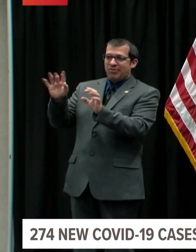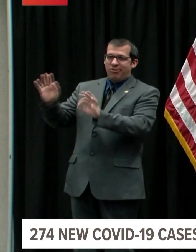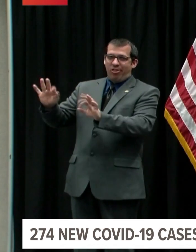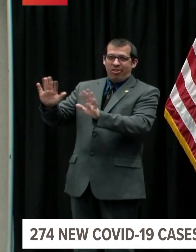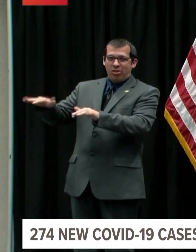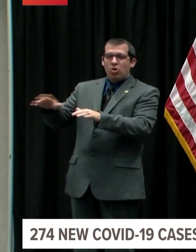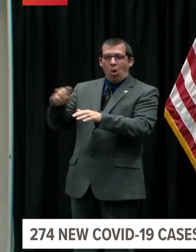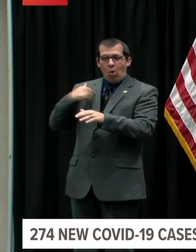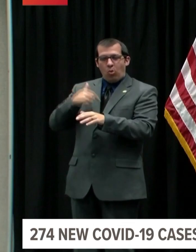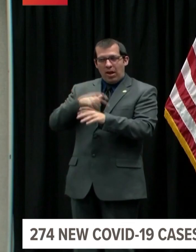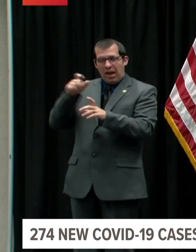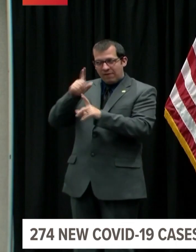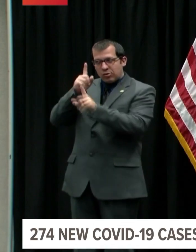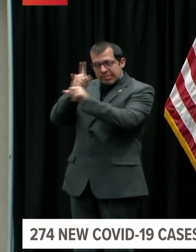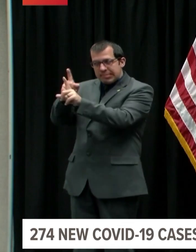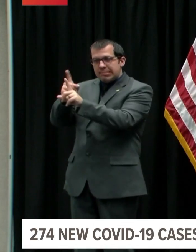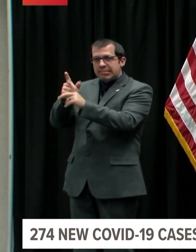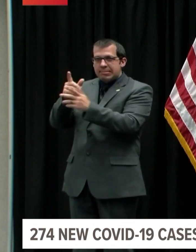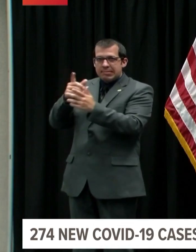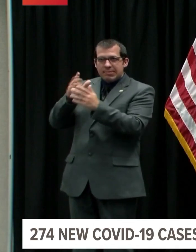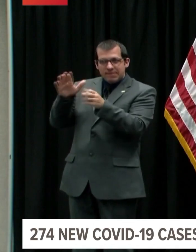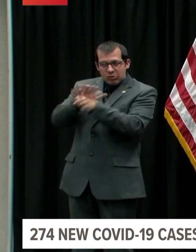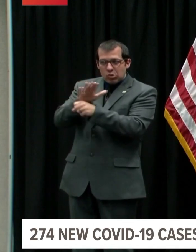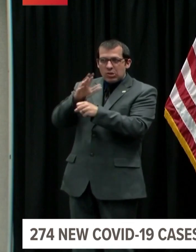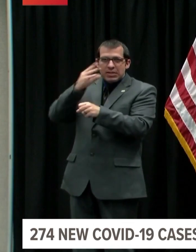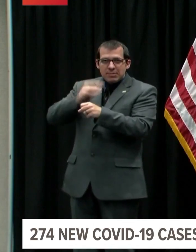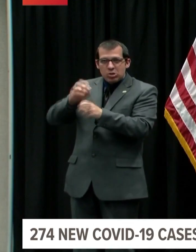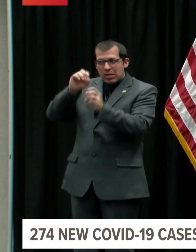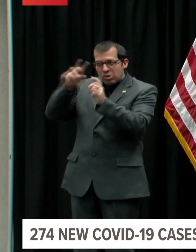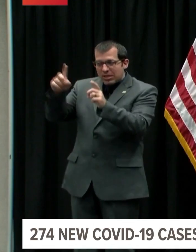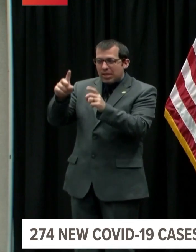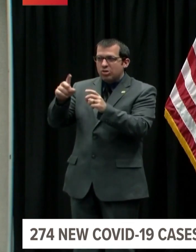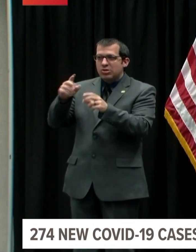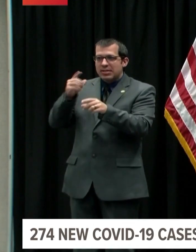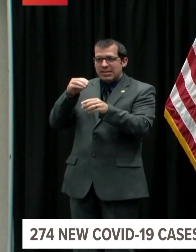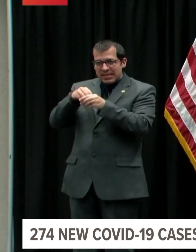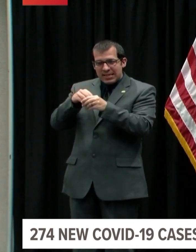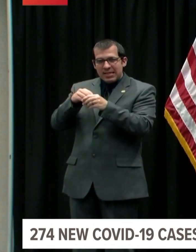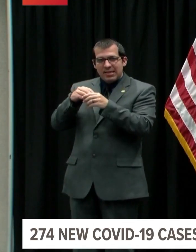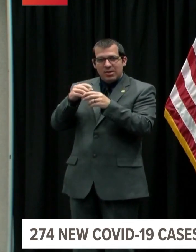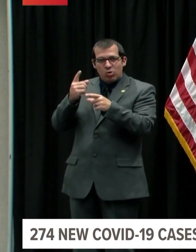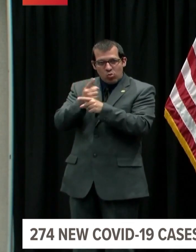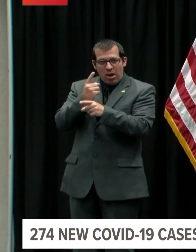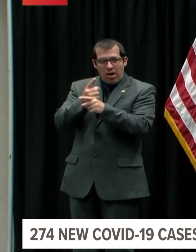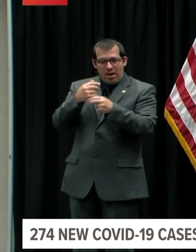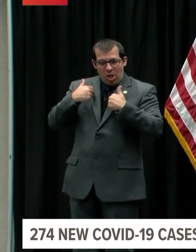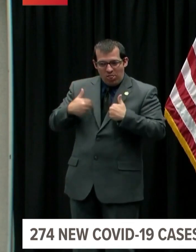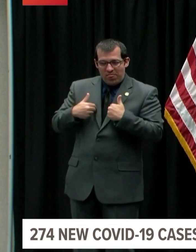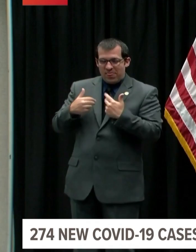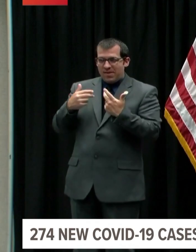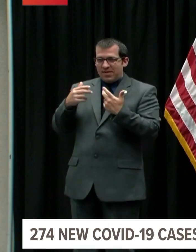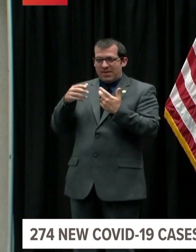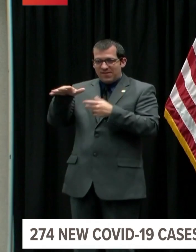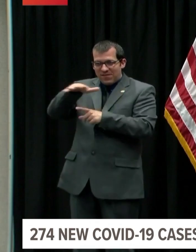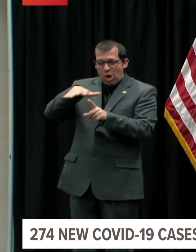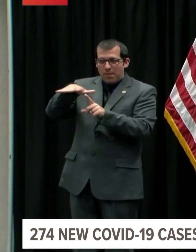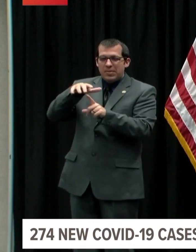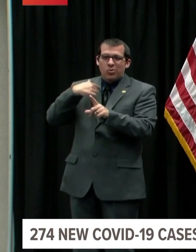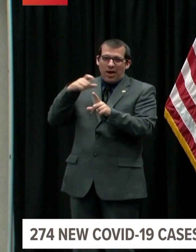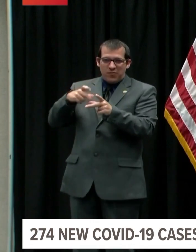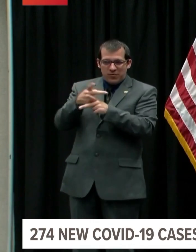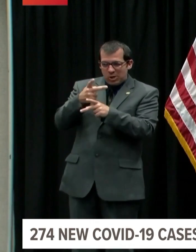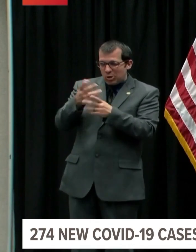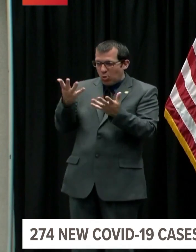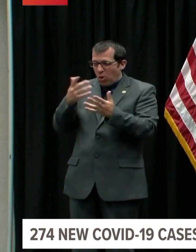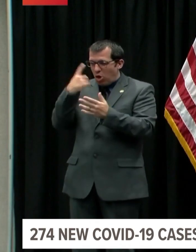want our students to have the full experience of education in a healthy environment. We're trying to figure out the healthy environment.